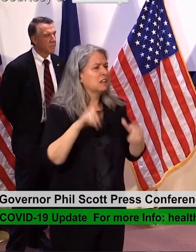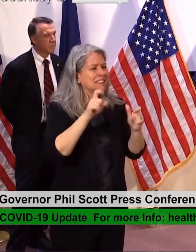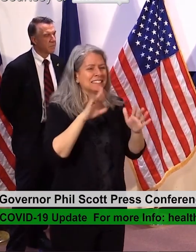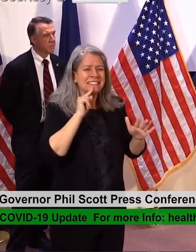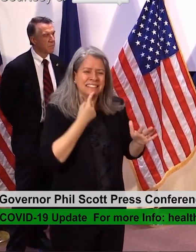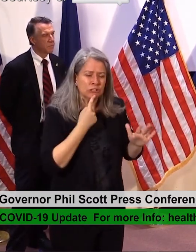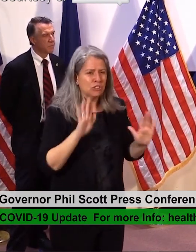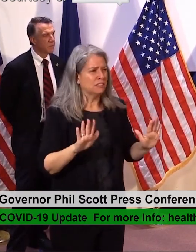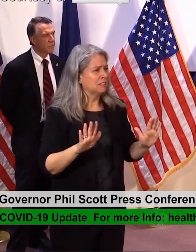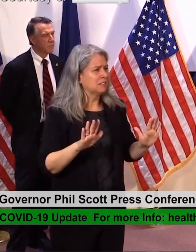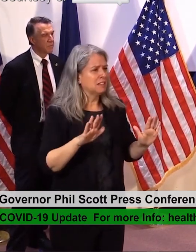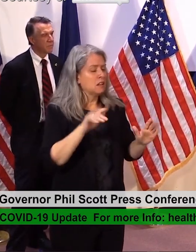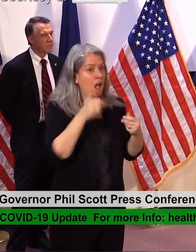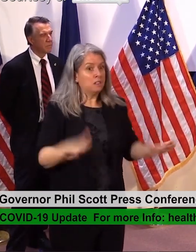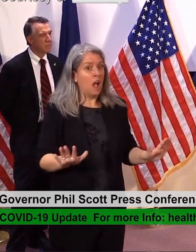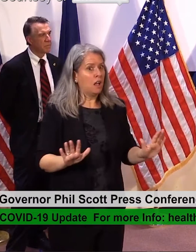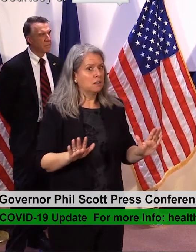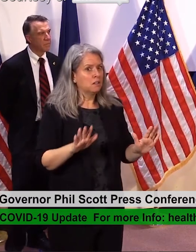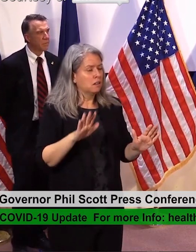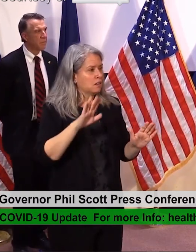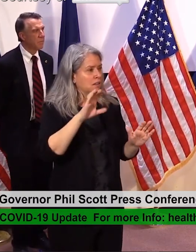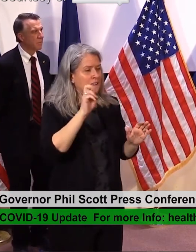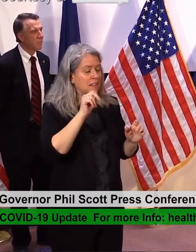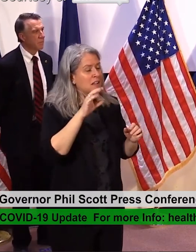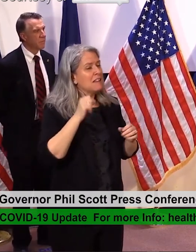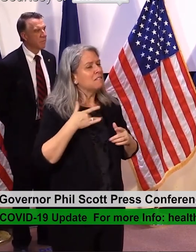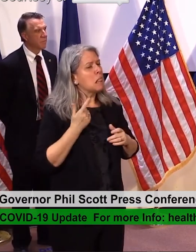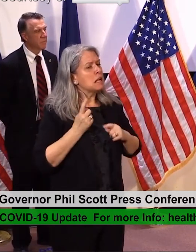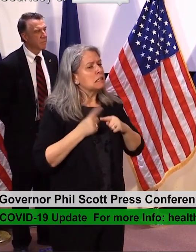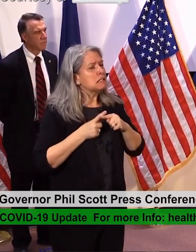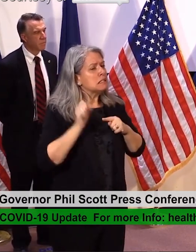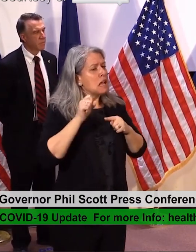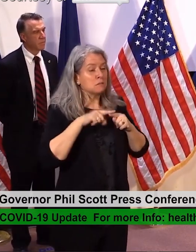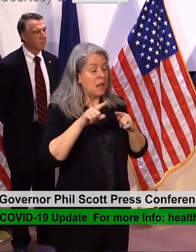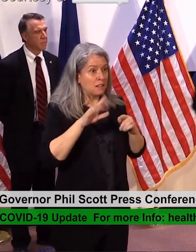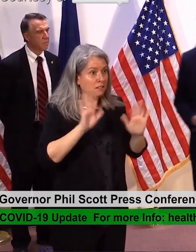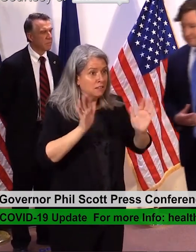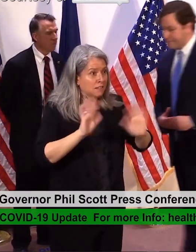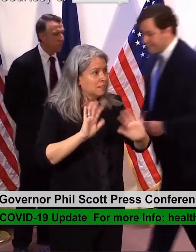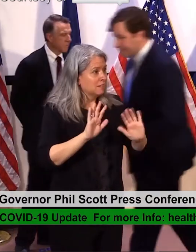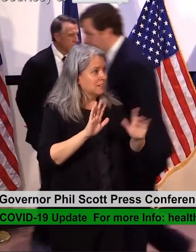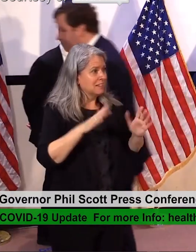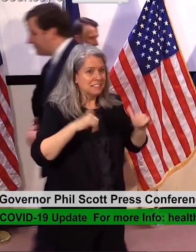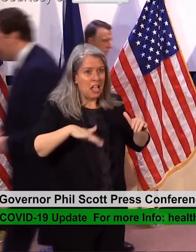because the worst is still ahead of us, even though we have the glimmer of hope that we talked about yesterday.